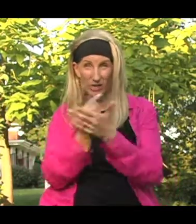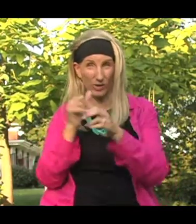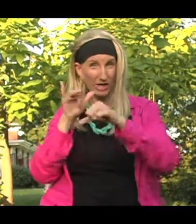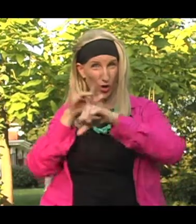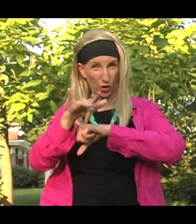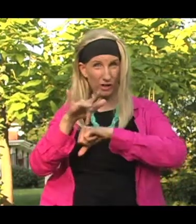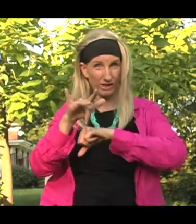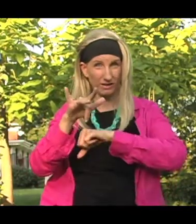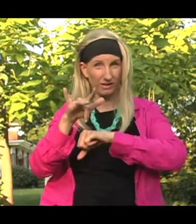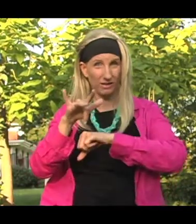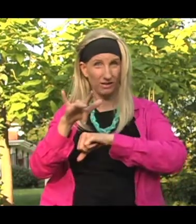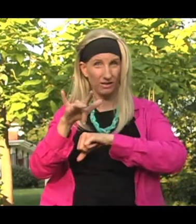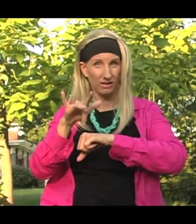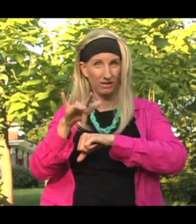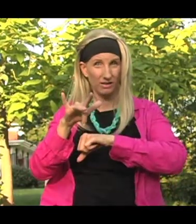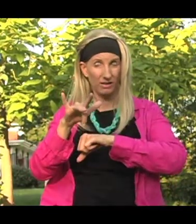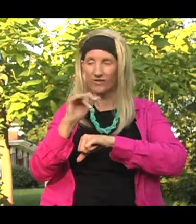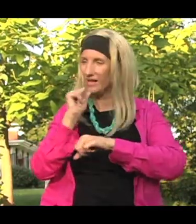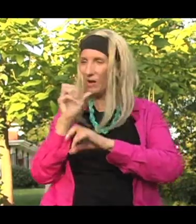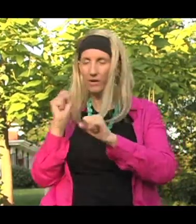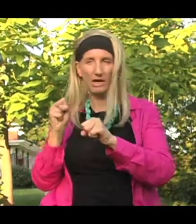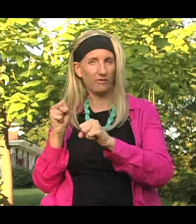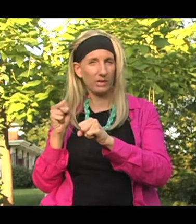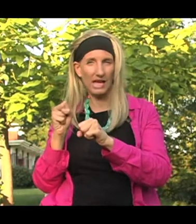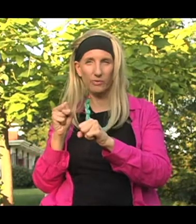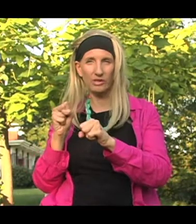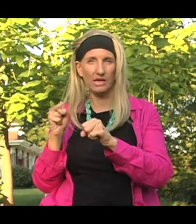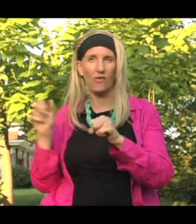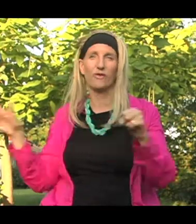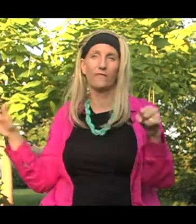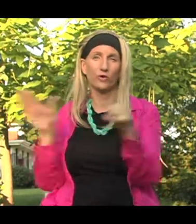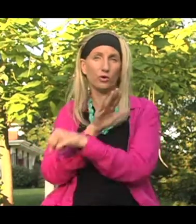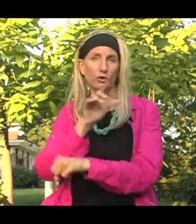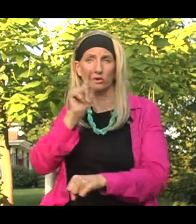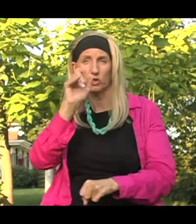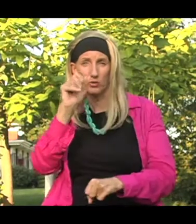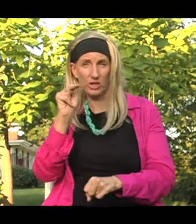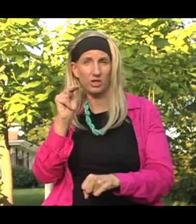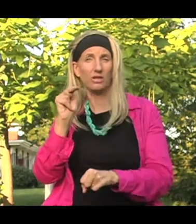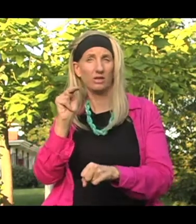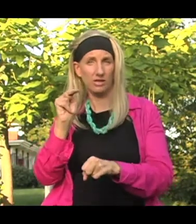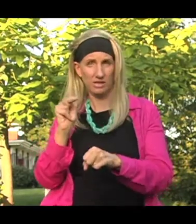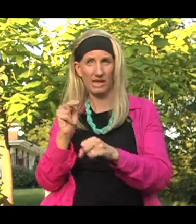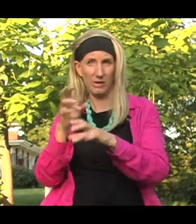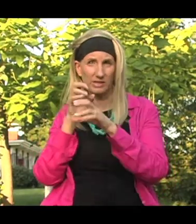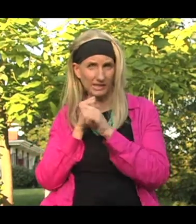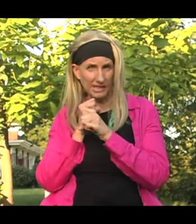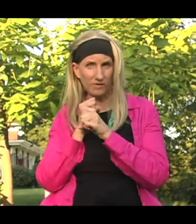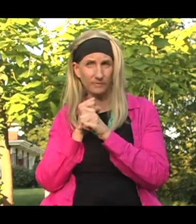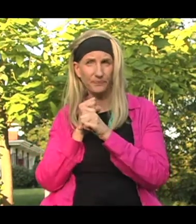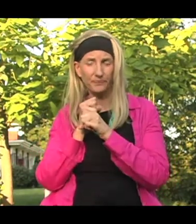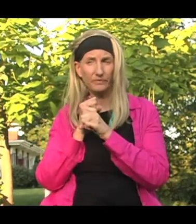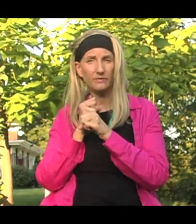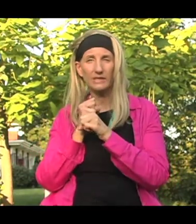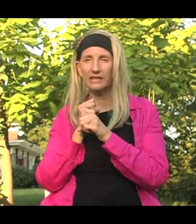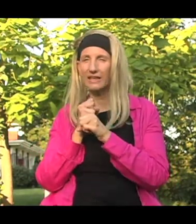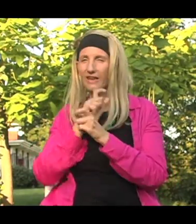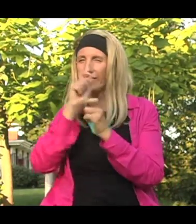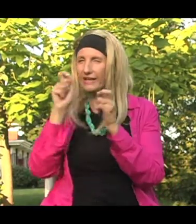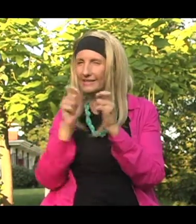graduated early, then I would not have been able to get the full tuition that I received at that